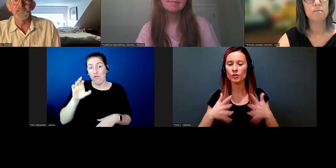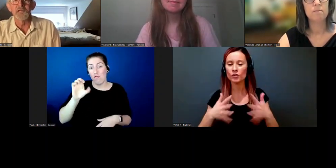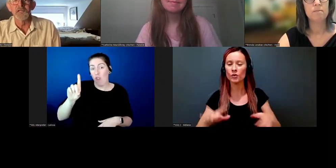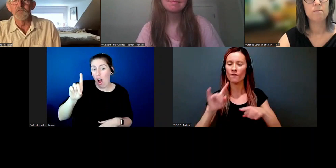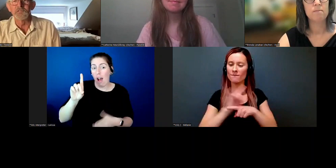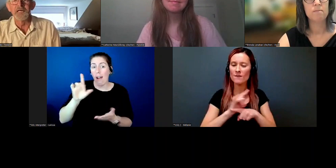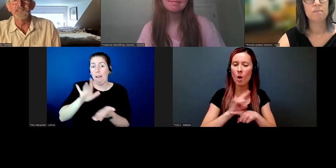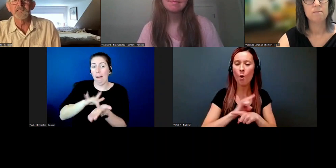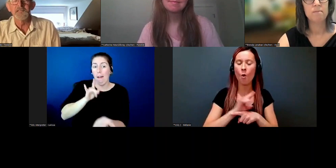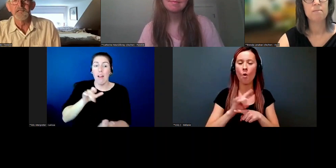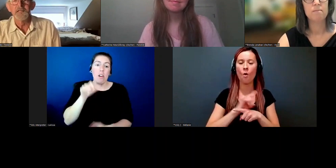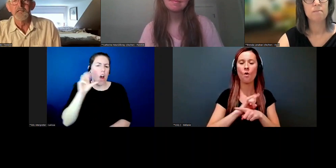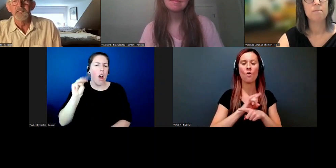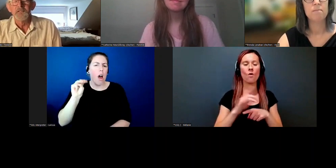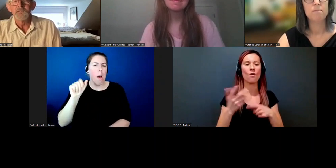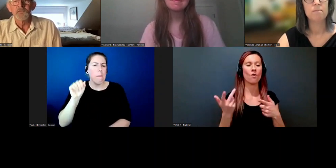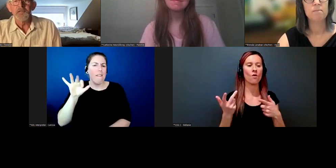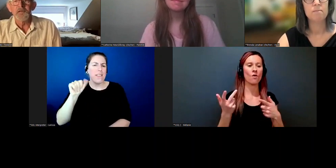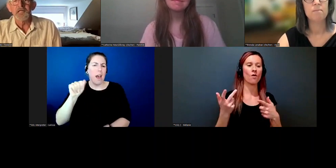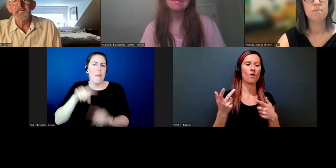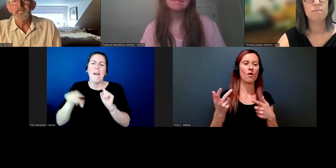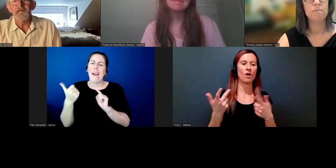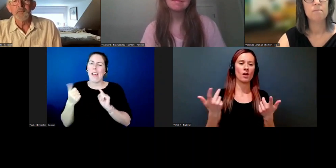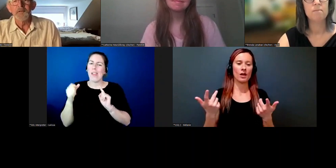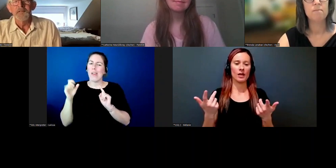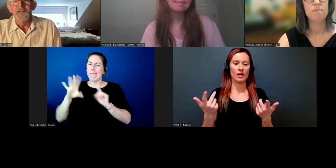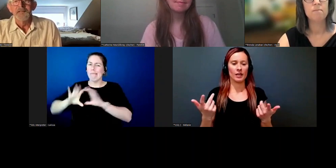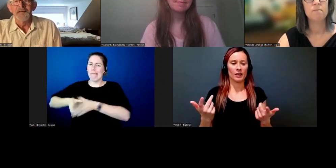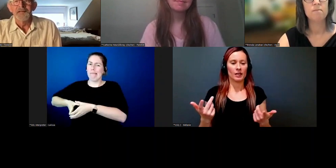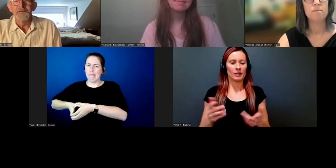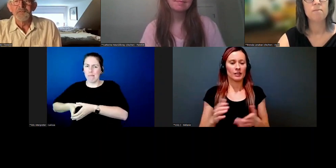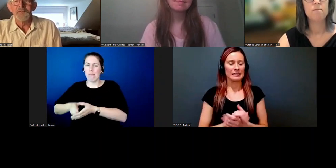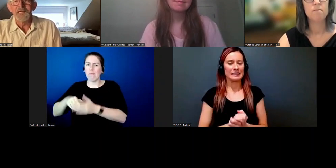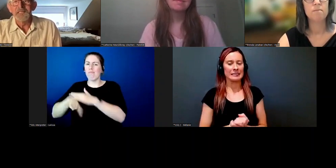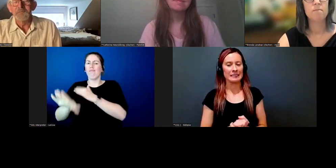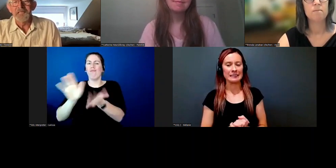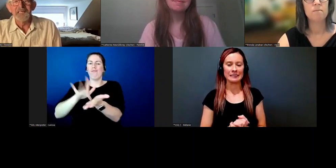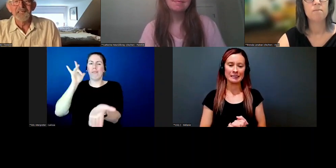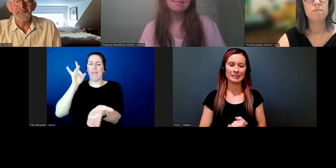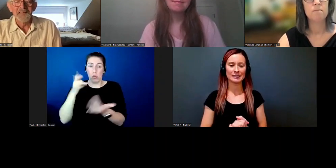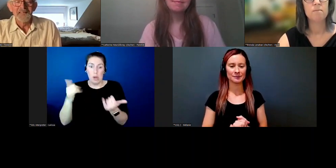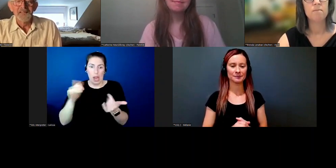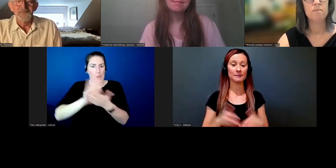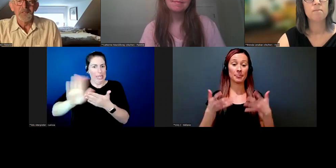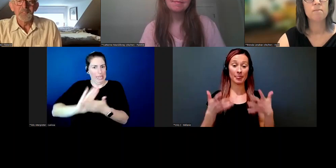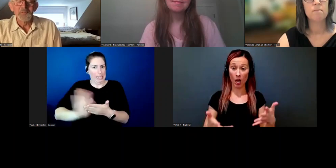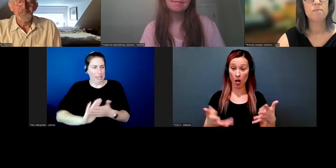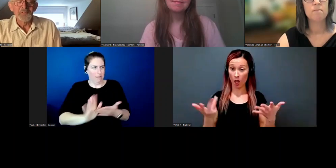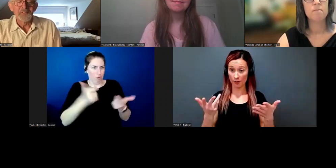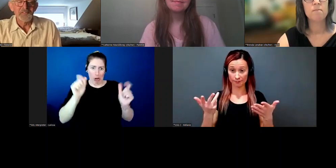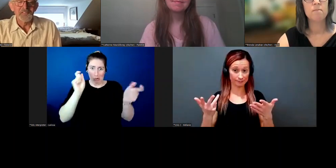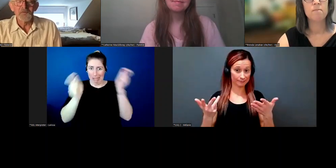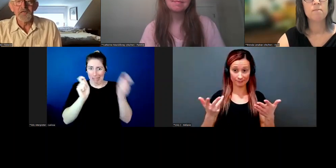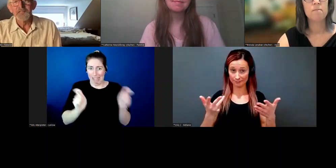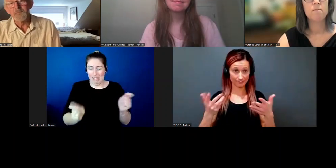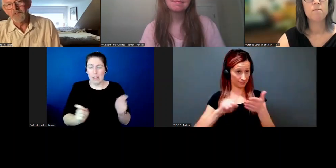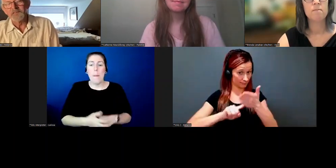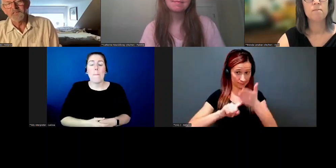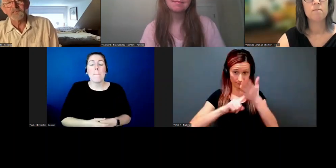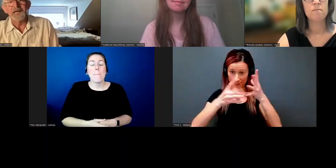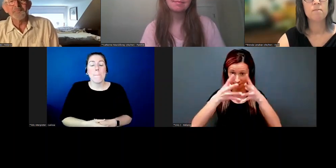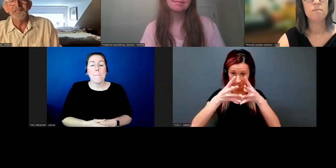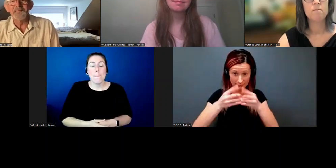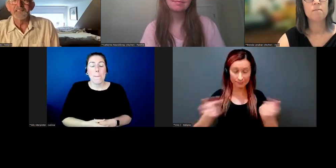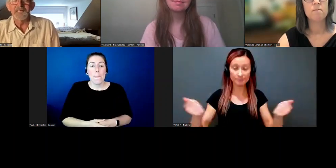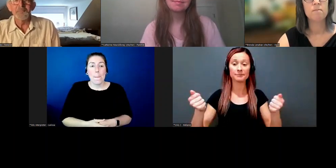was along those lines. So they are cleaning it up. You know, I keep saying, when people say, well, yeah, but this